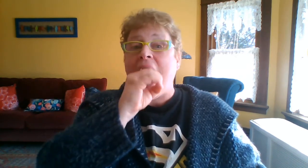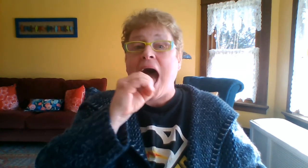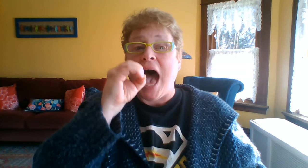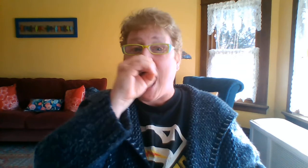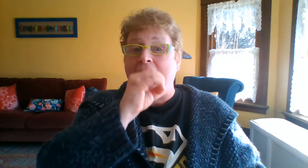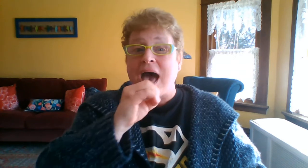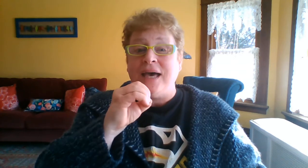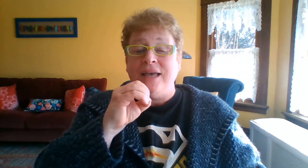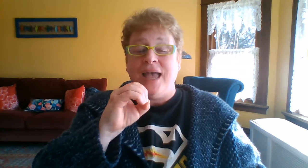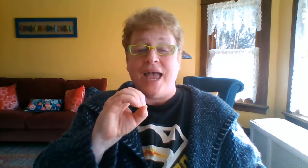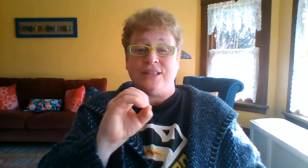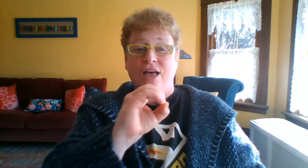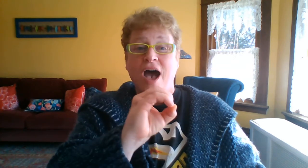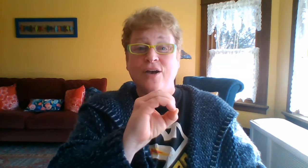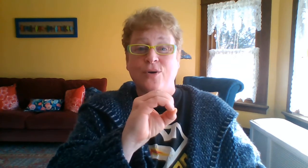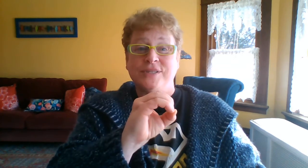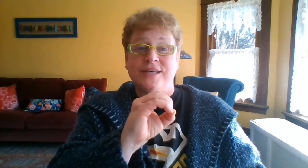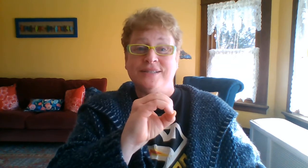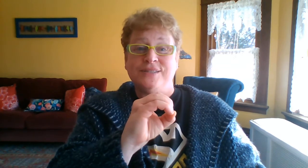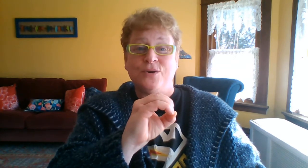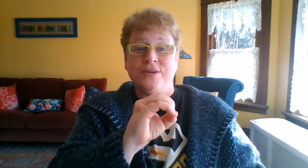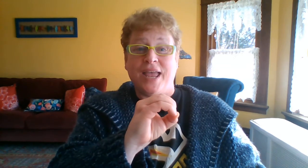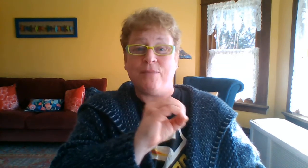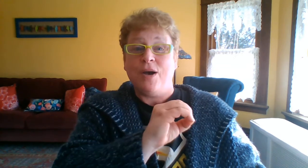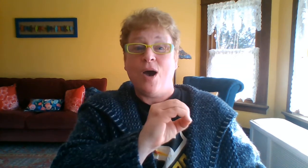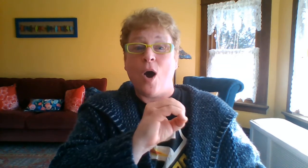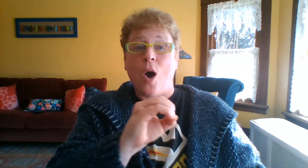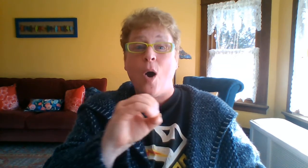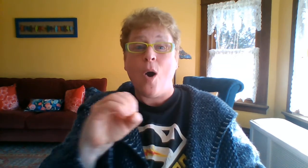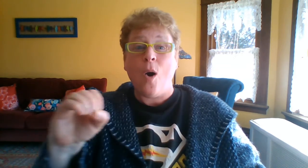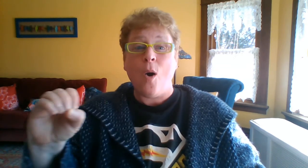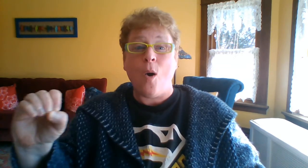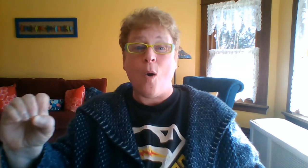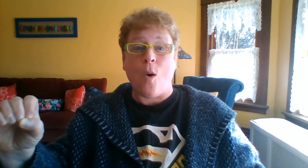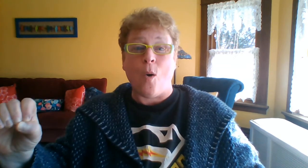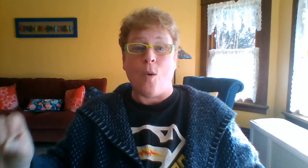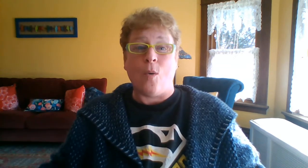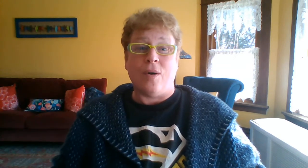ah. And long O says its own name, oh.